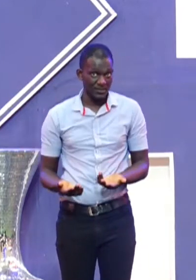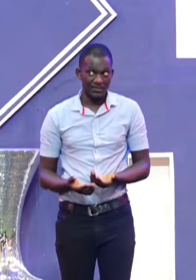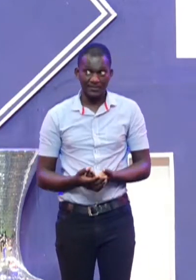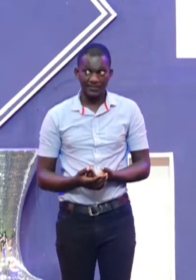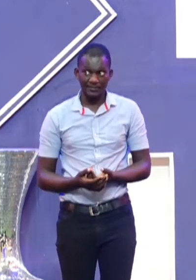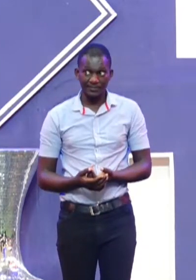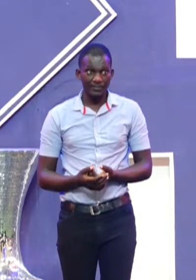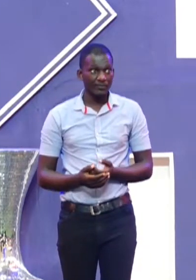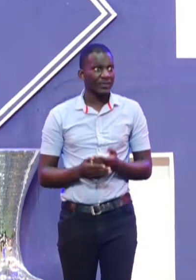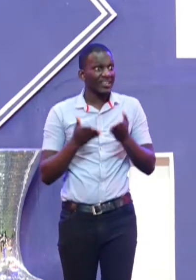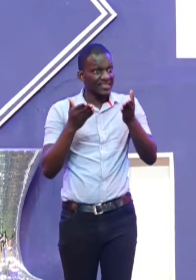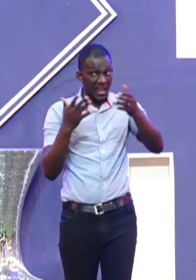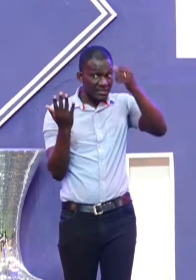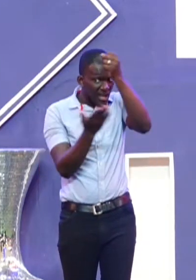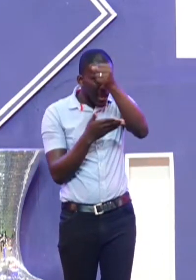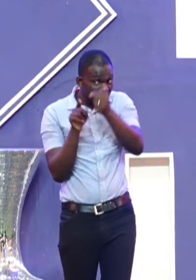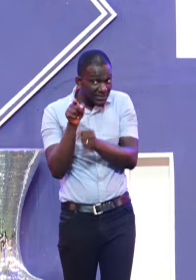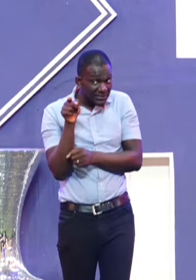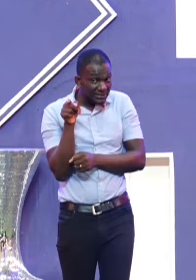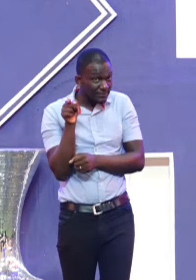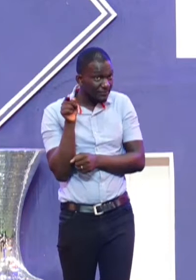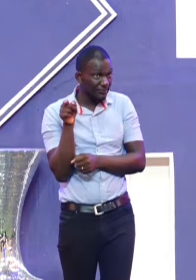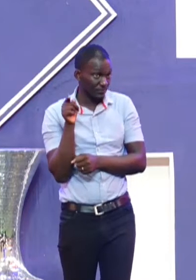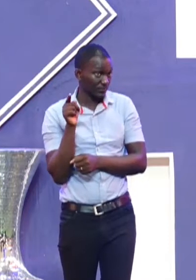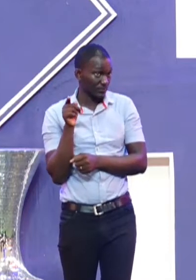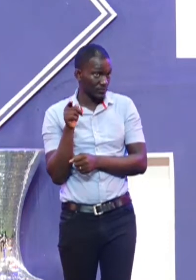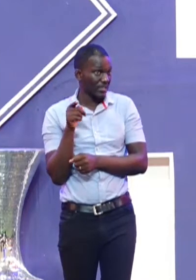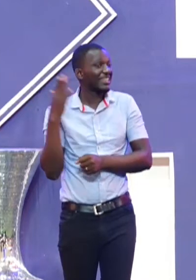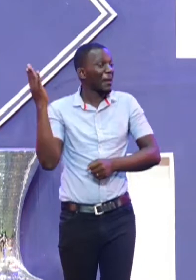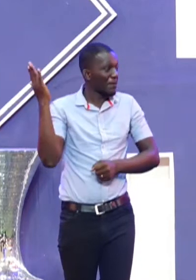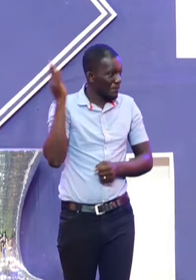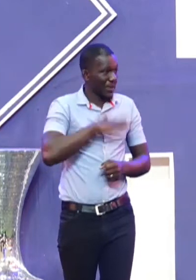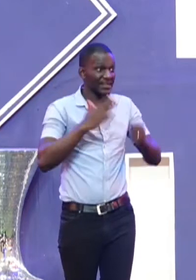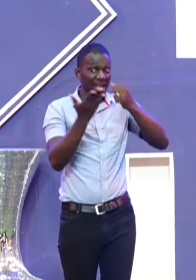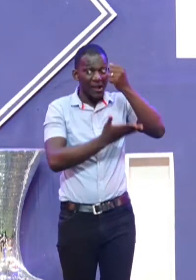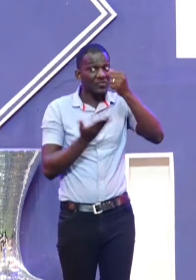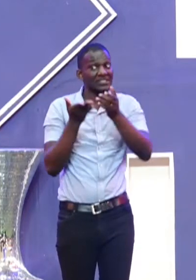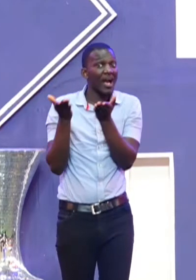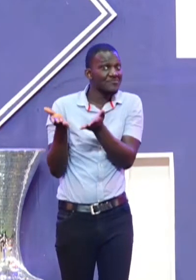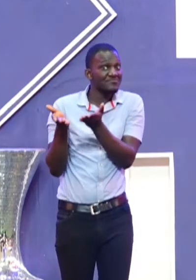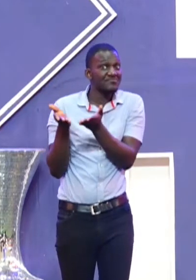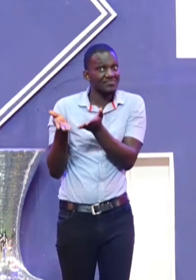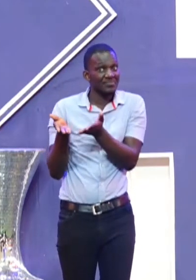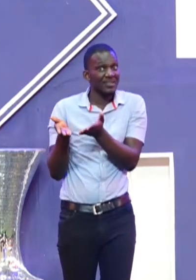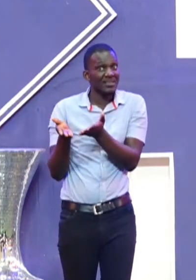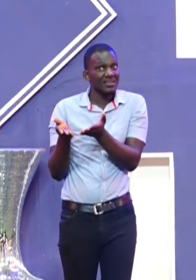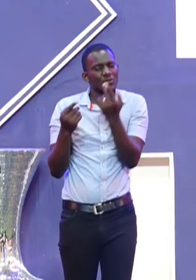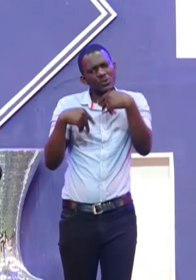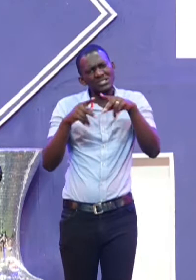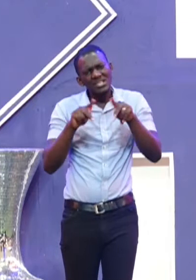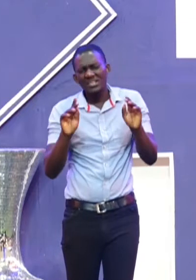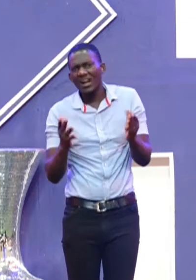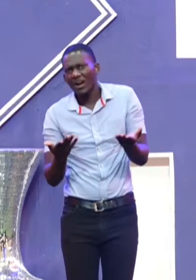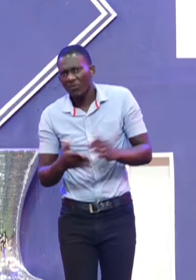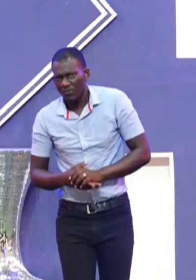us, there is harvest here that is not a good harvest. We